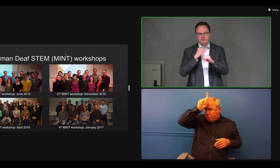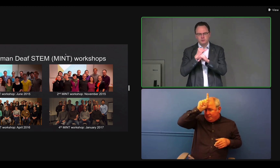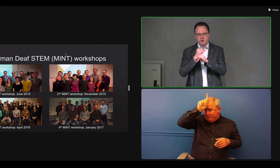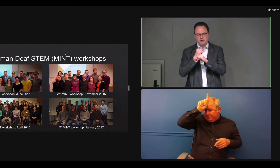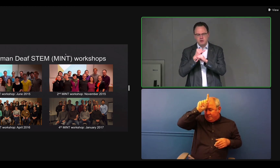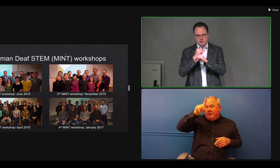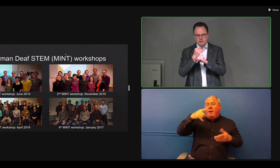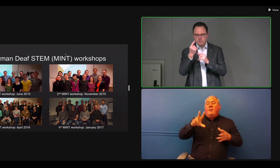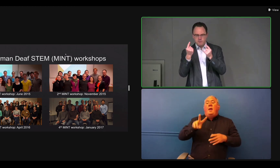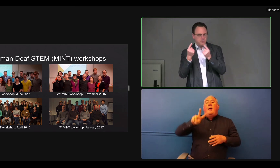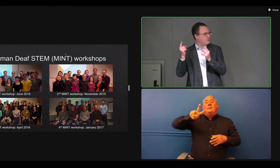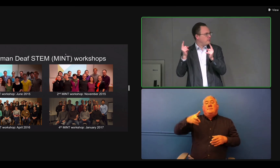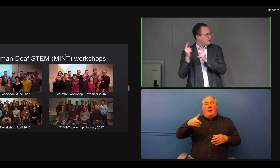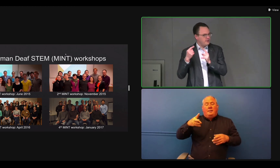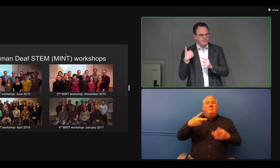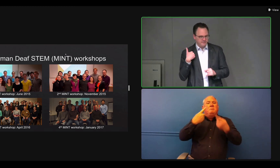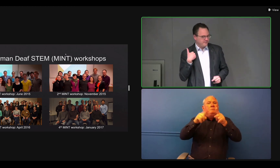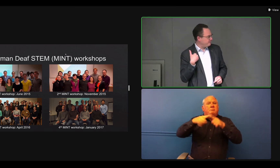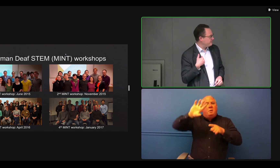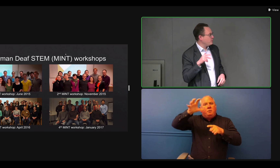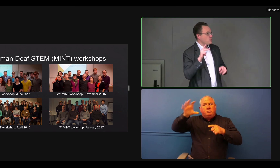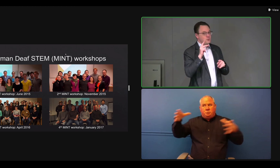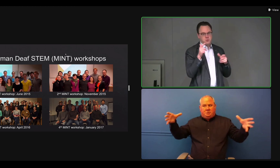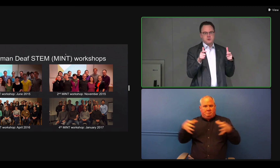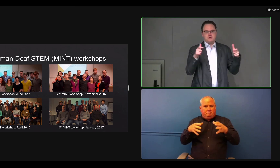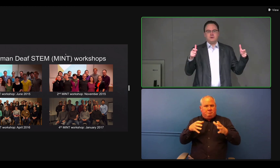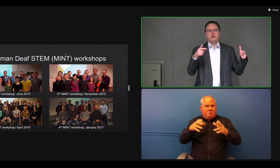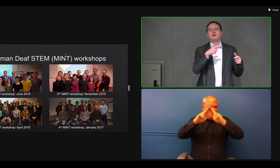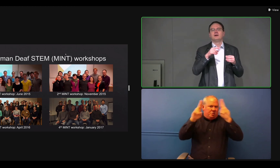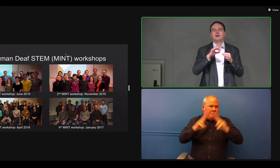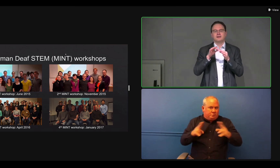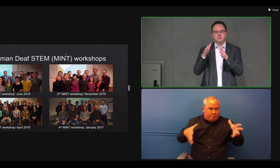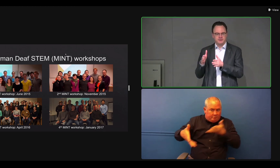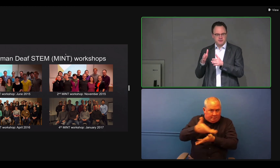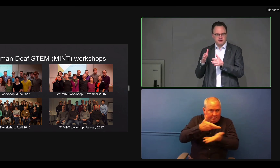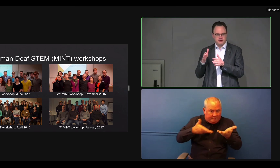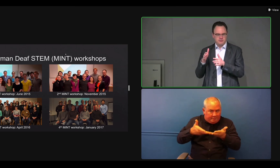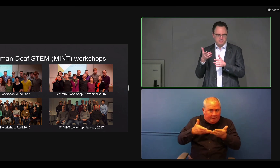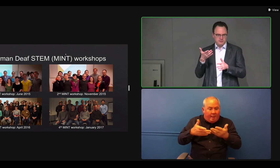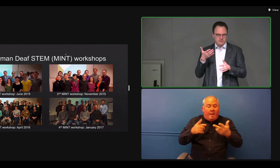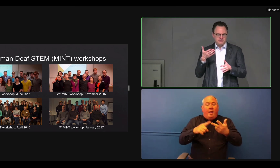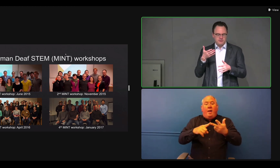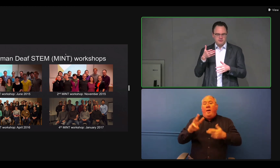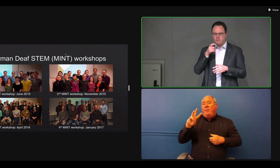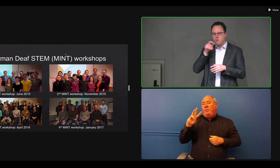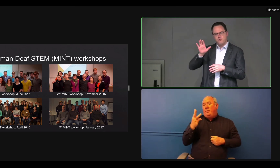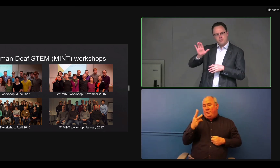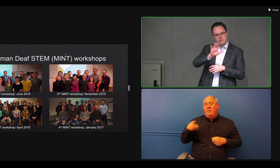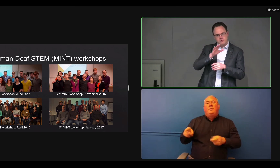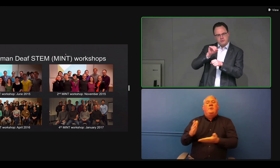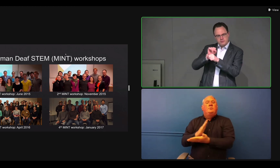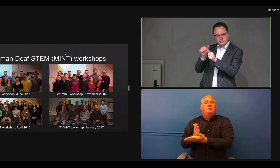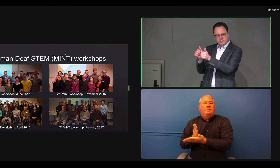Germany to come together and discuss how it is that we use language to talk about STEM concepts. We